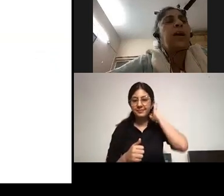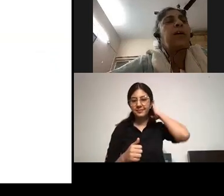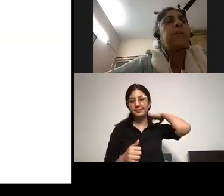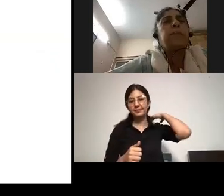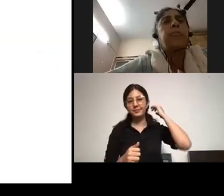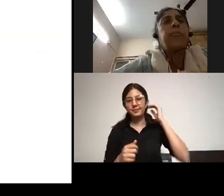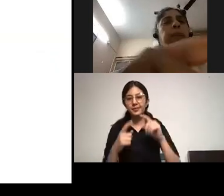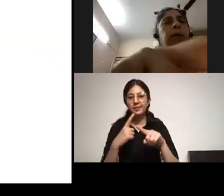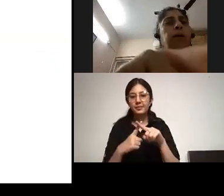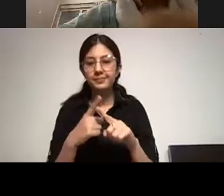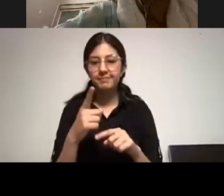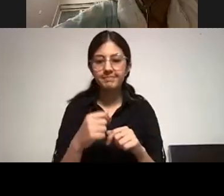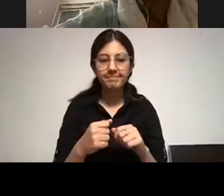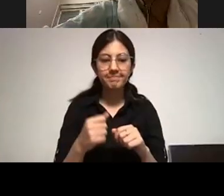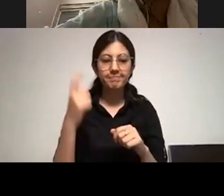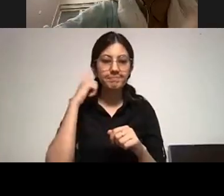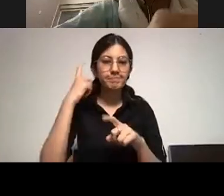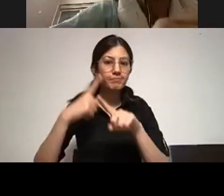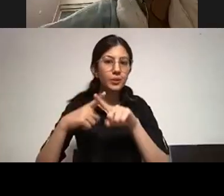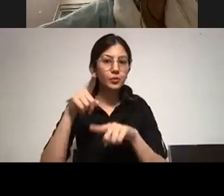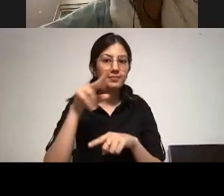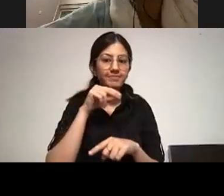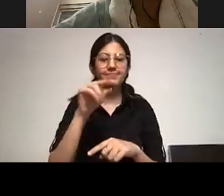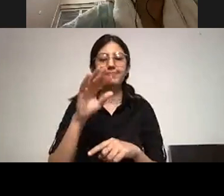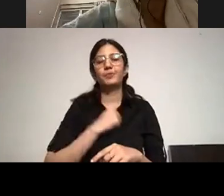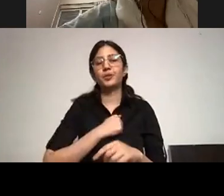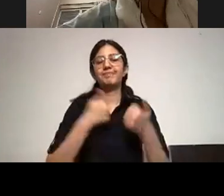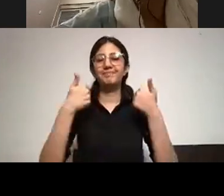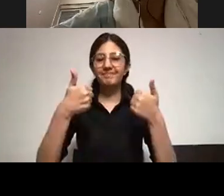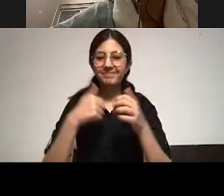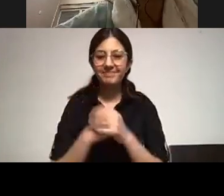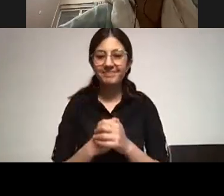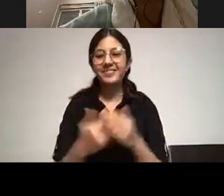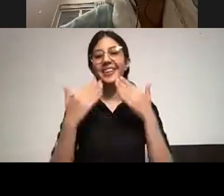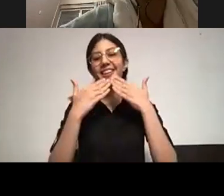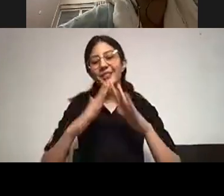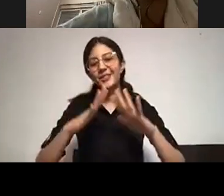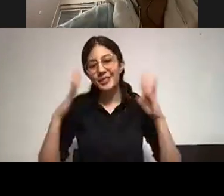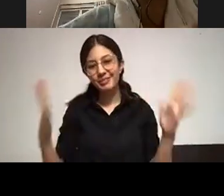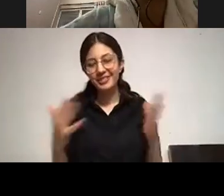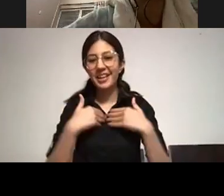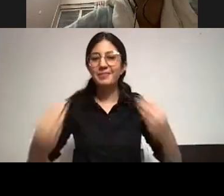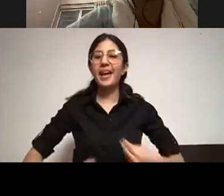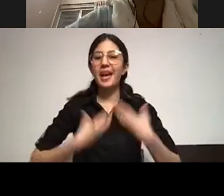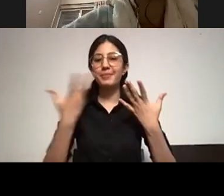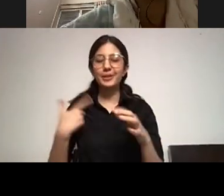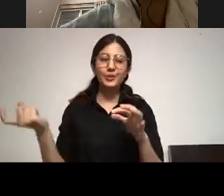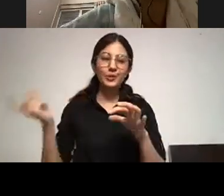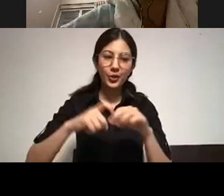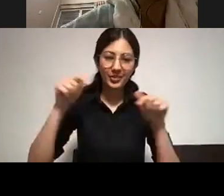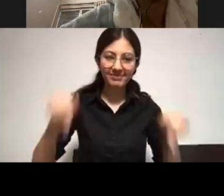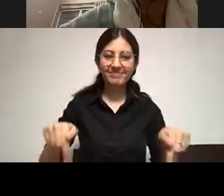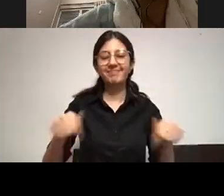Ma'am, you're on mute. Lalita, ma'am, you're on mute. Sorry. Yeah. Thank you so much. I'm really happy to join this